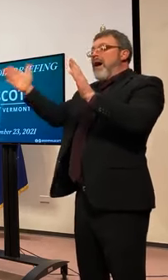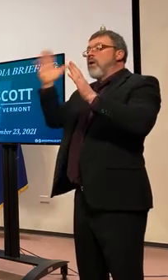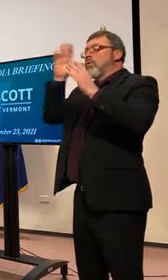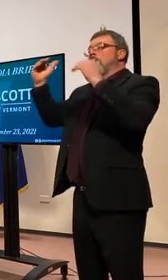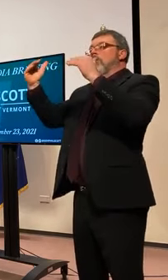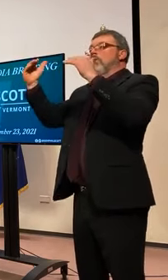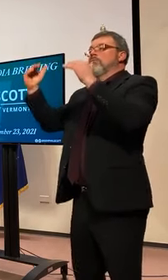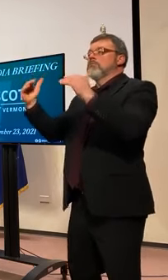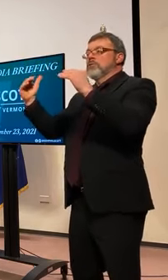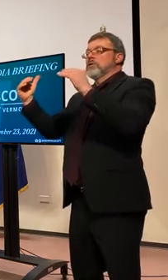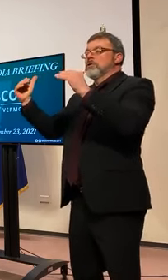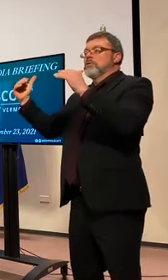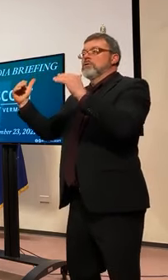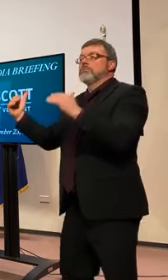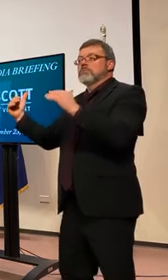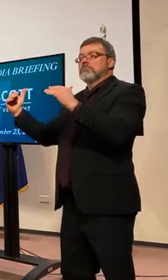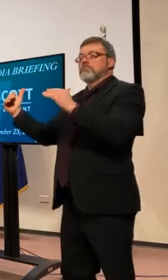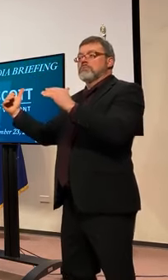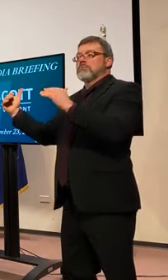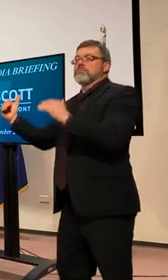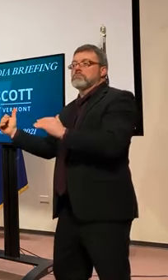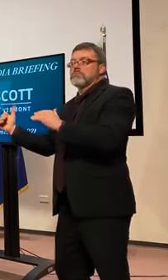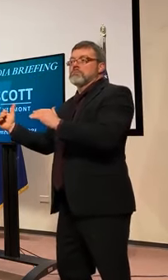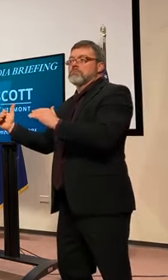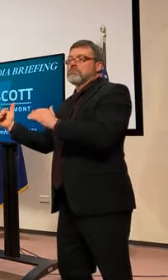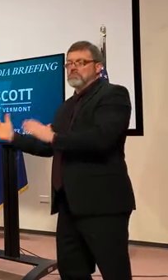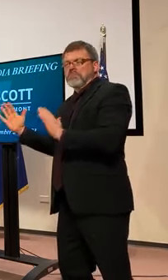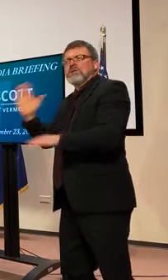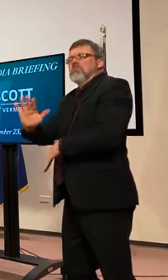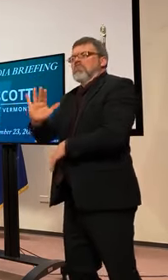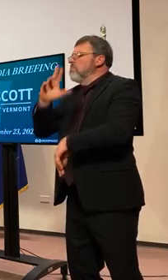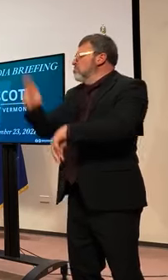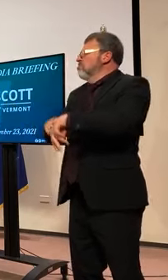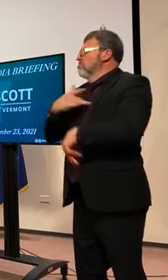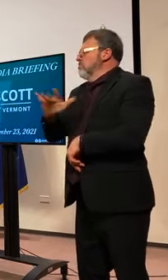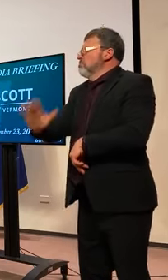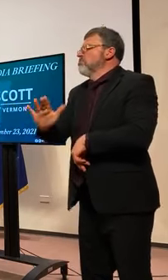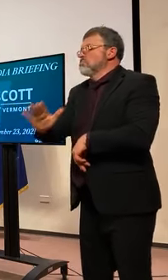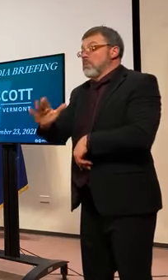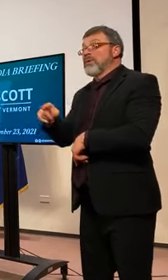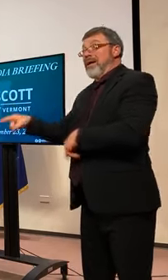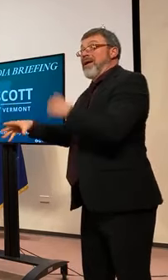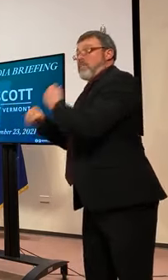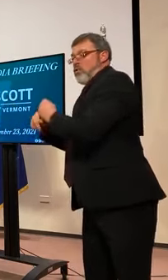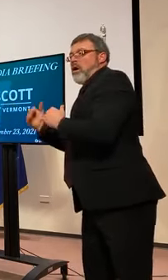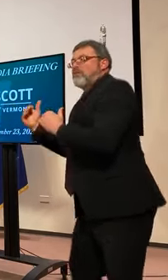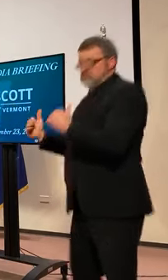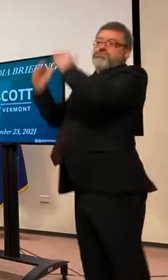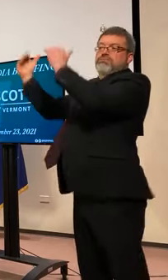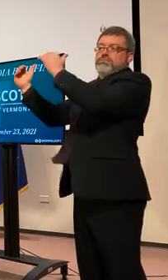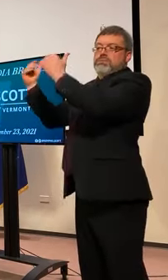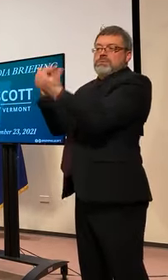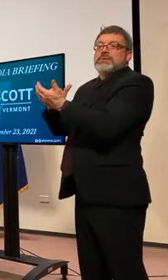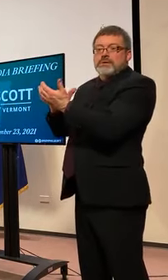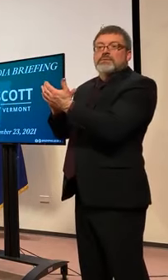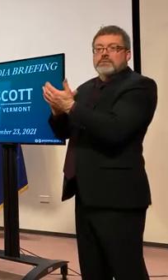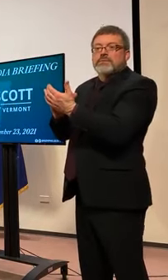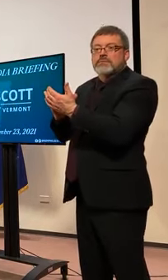are incredibly common for many vaccines and can increase our protection against those